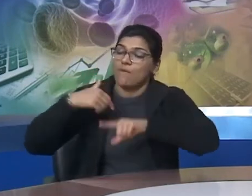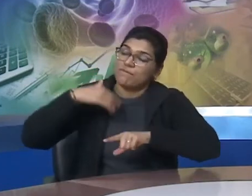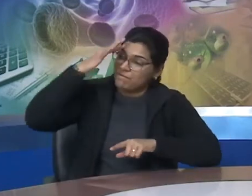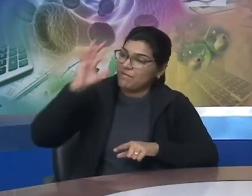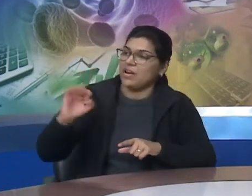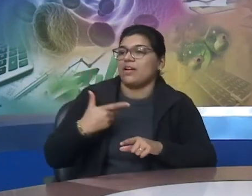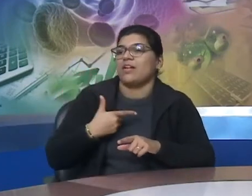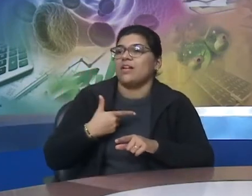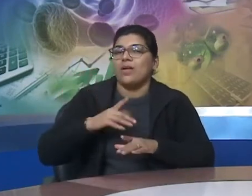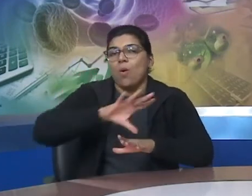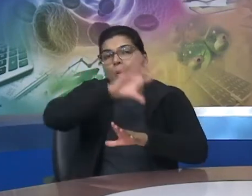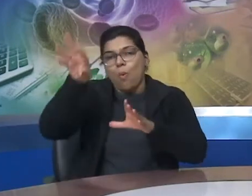headmaster's room.